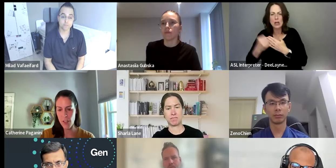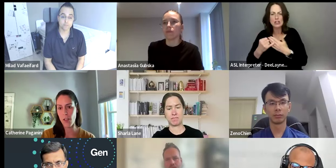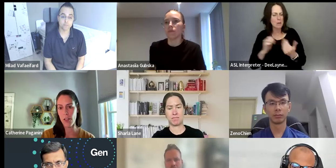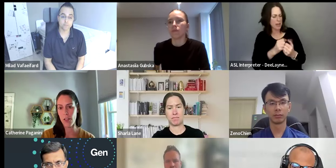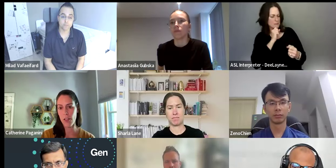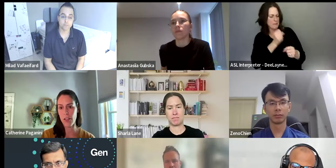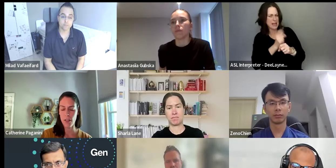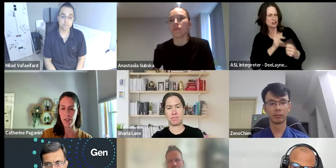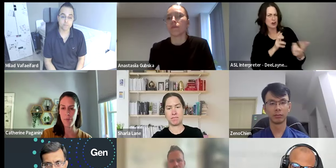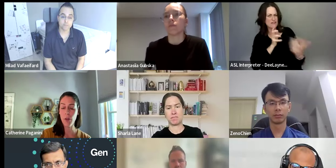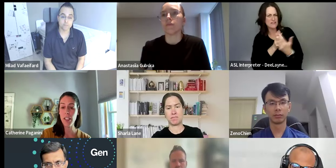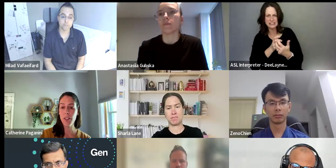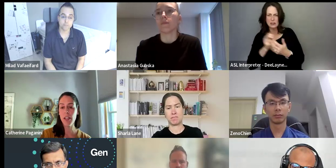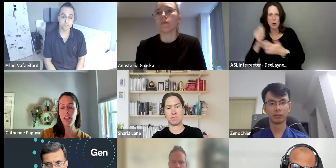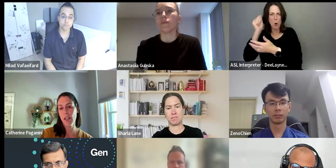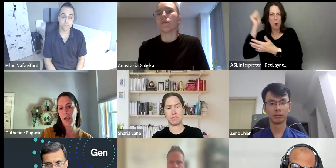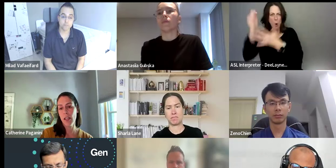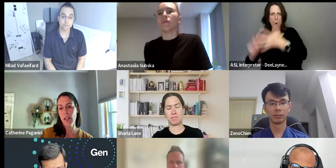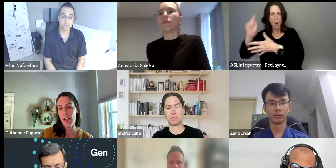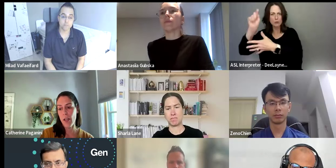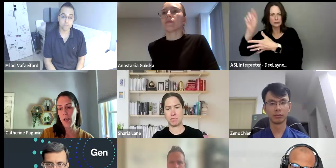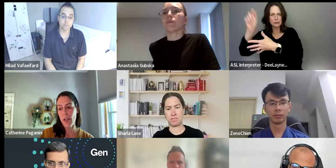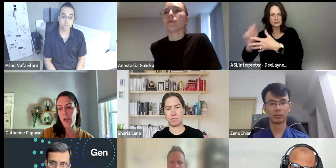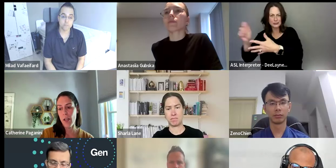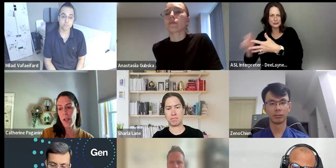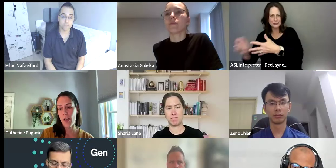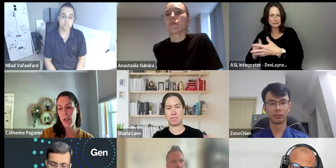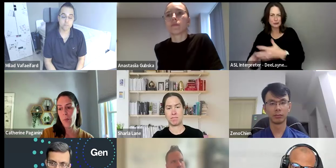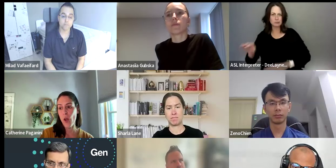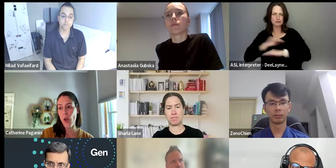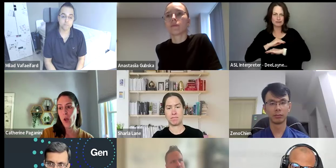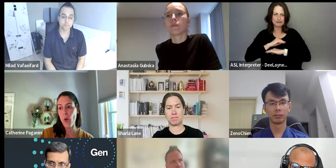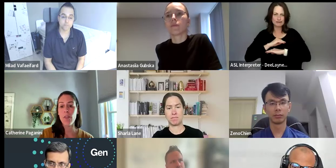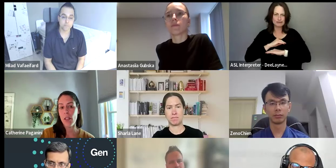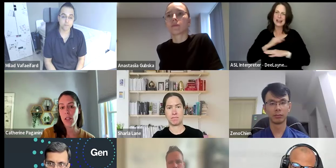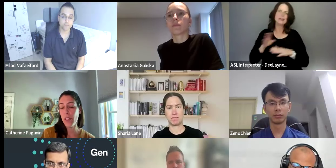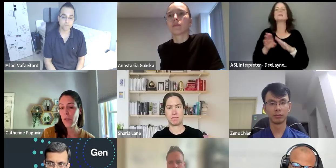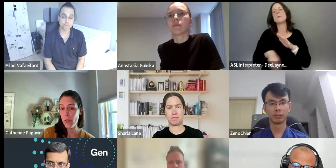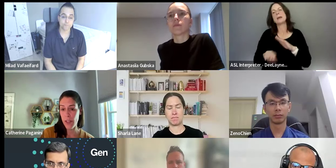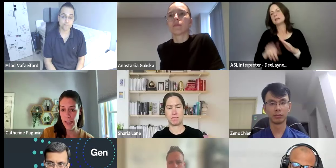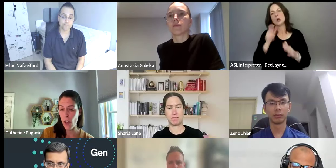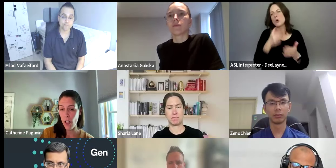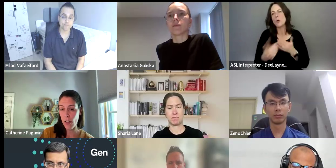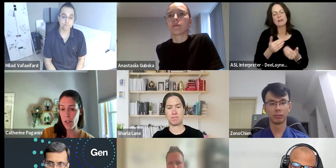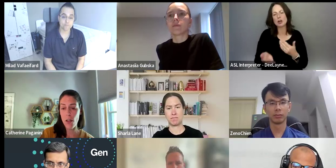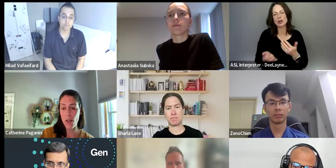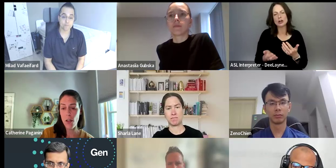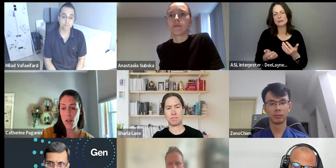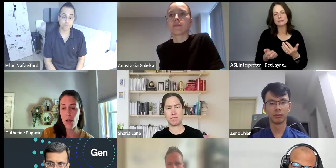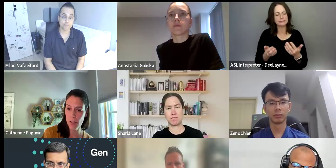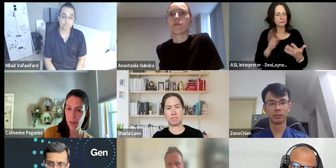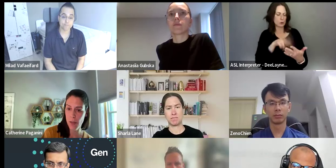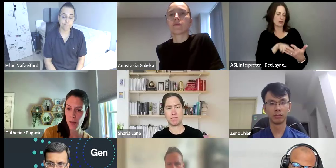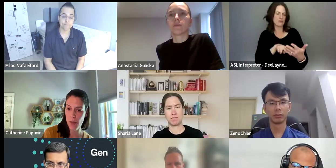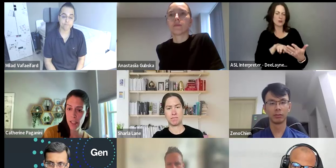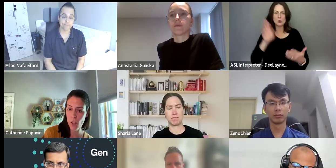like it fits all the criteria. So basically whoever reviewed that